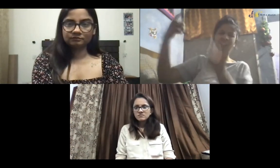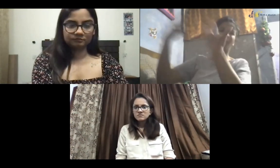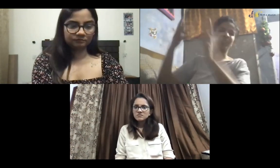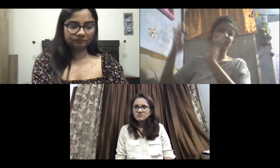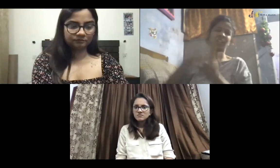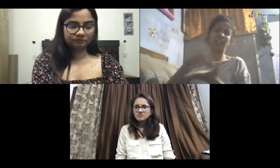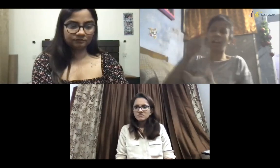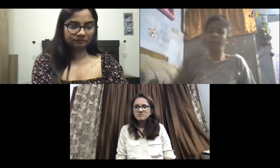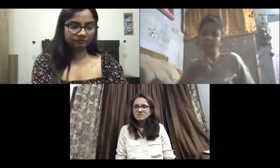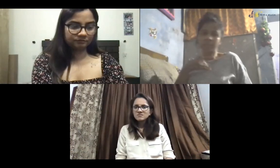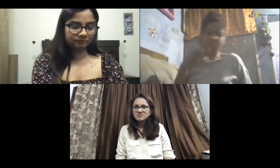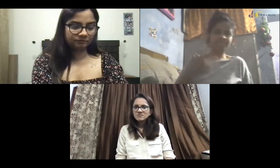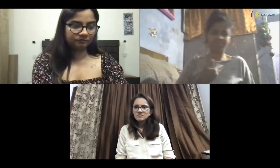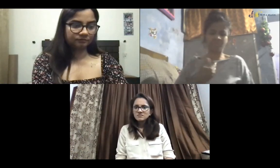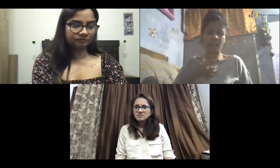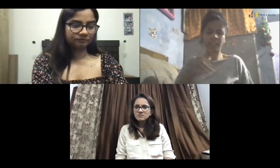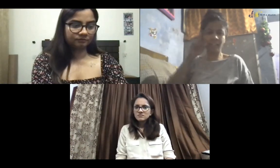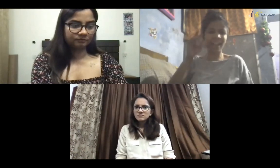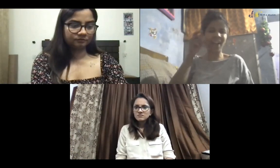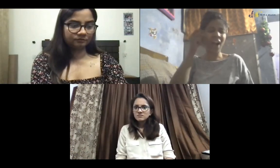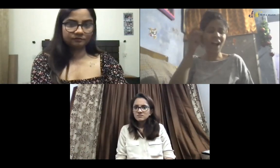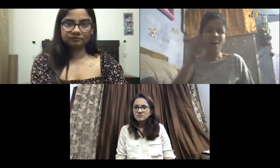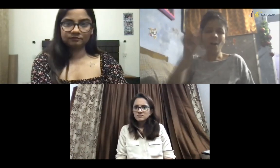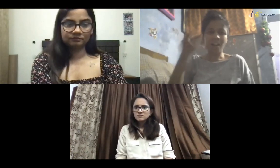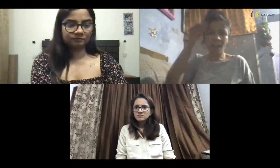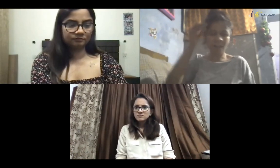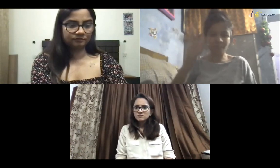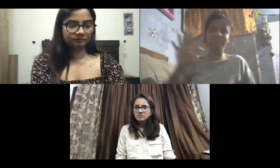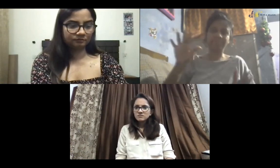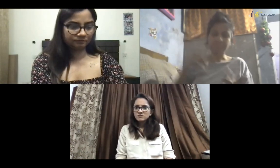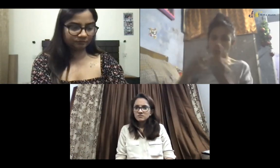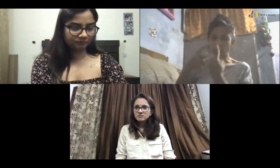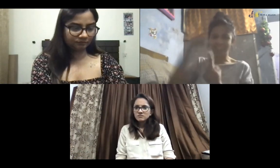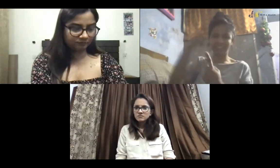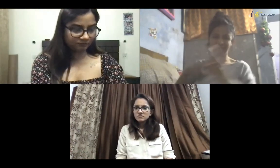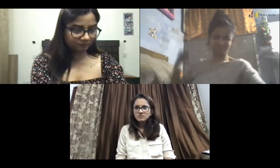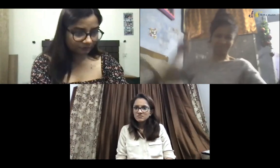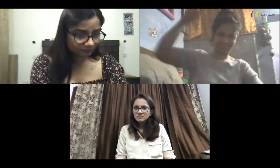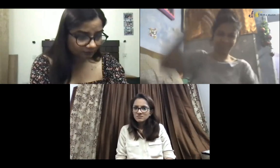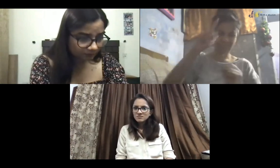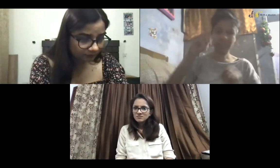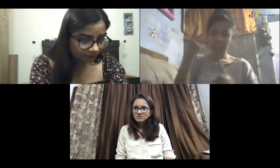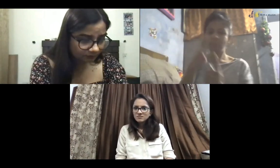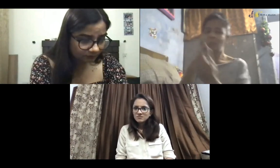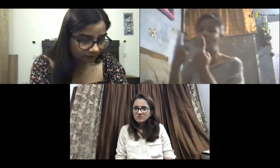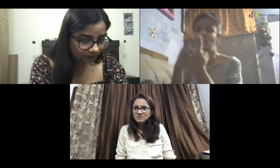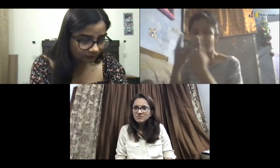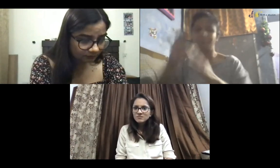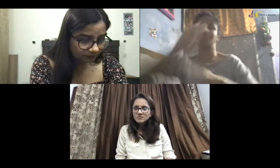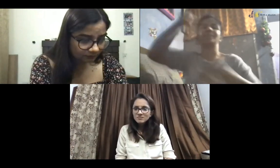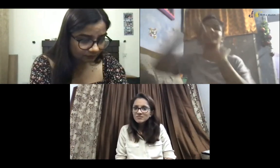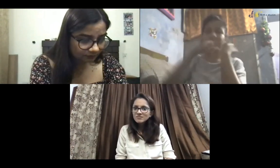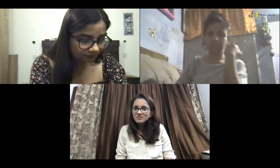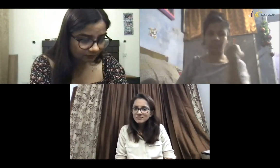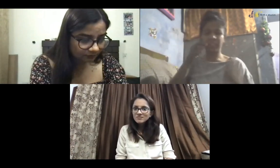might feel not is confident enough to decide to whom she would like to go ahead